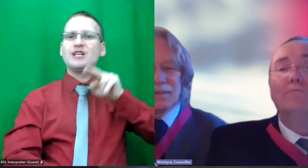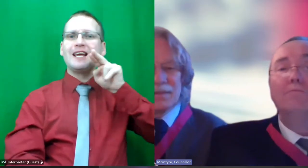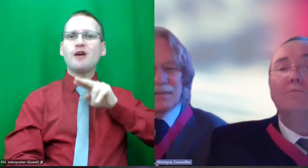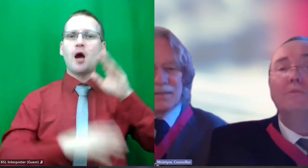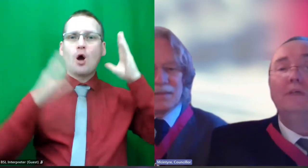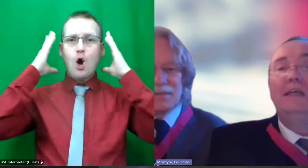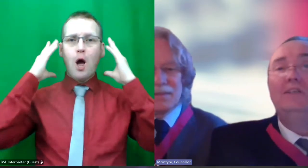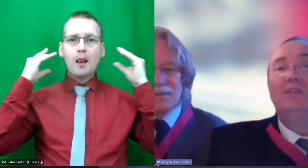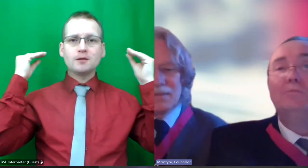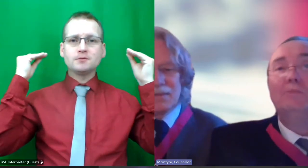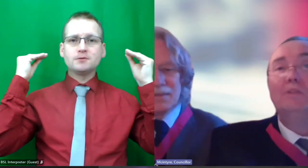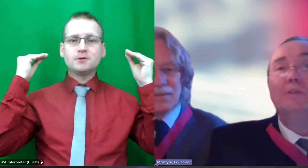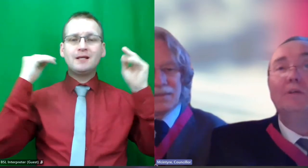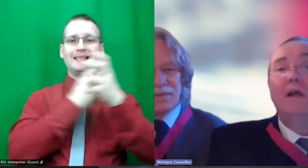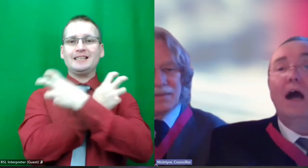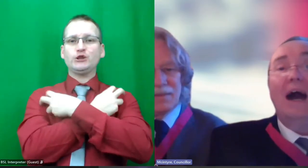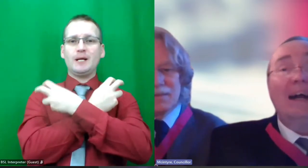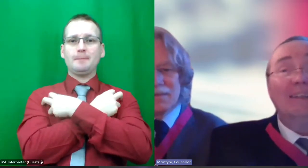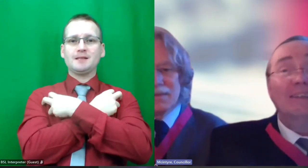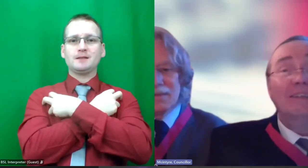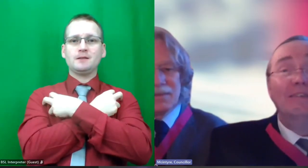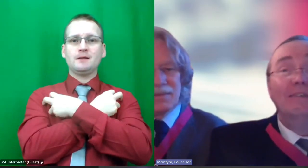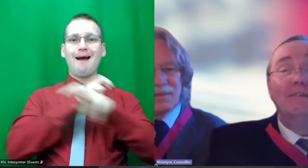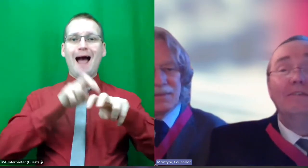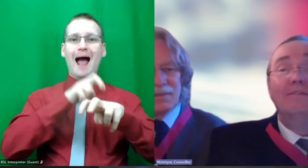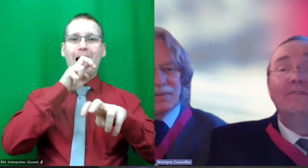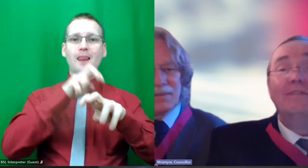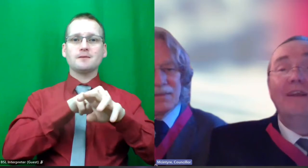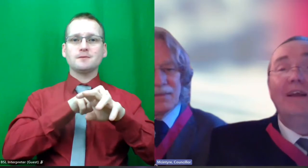Poland, Egypt, Ireland,